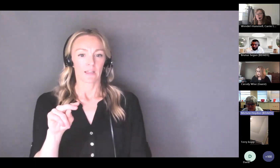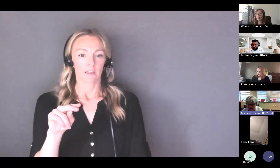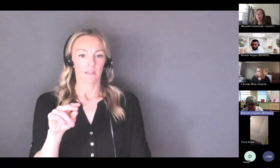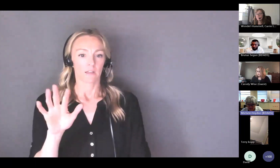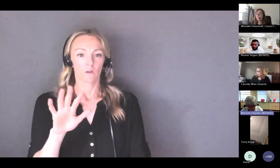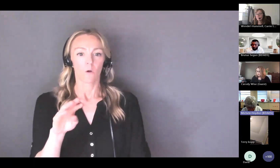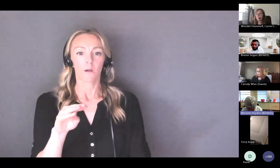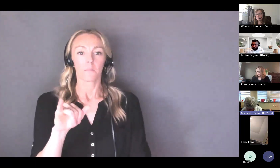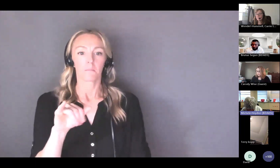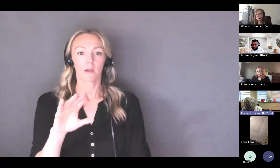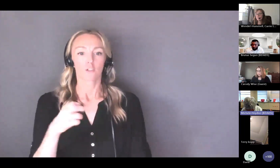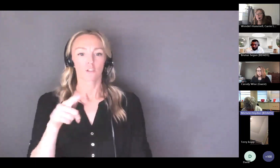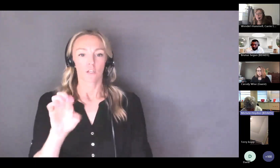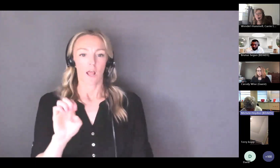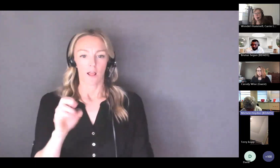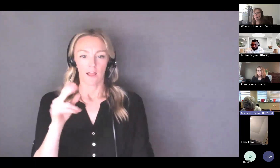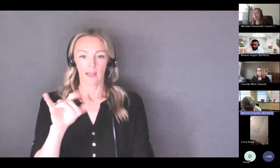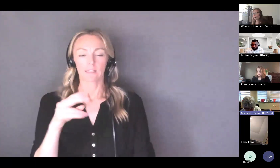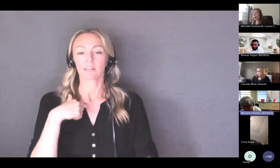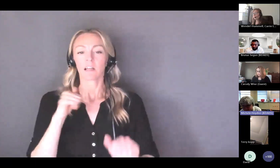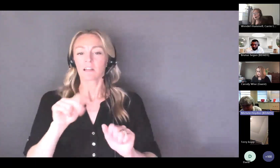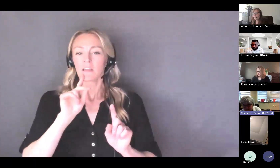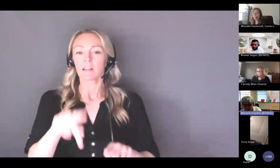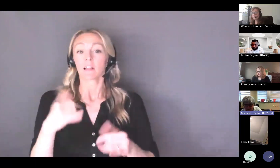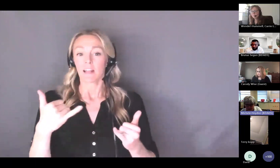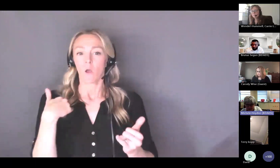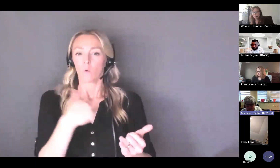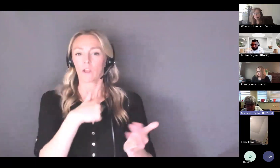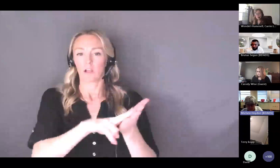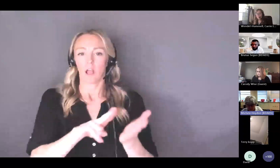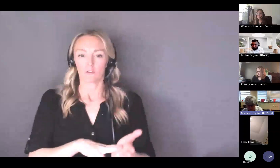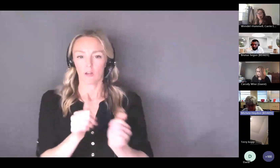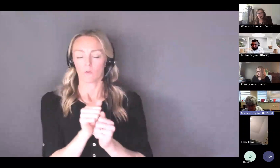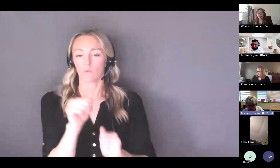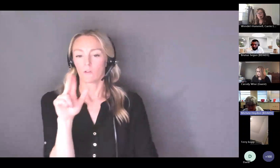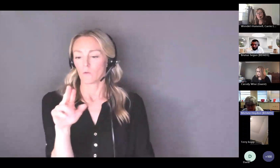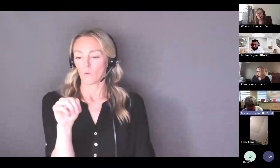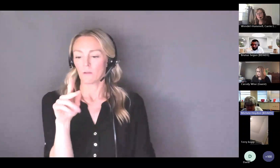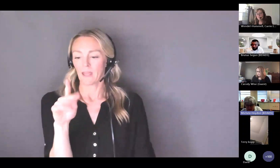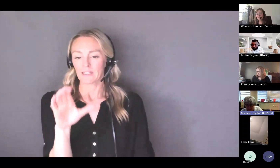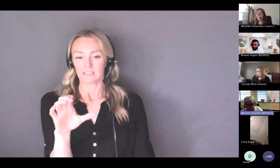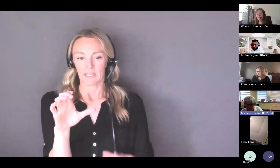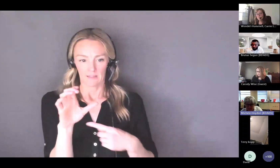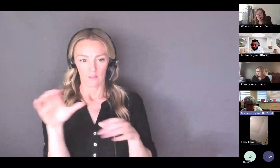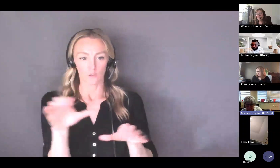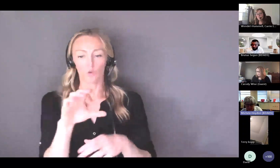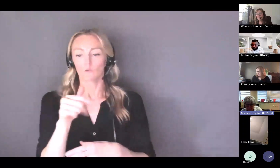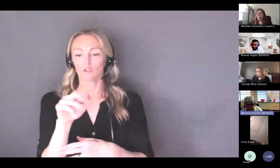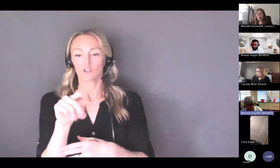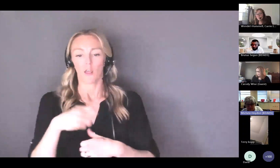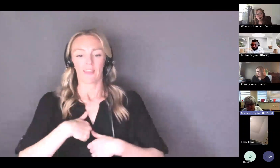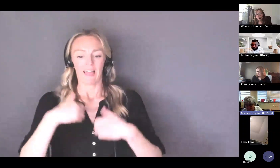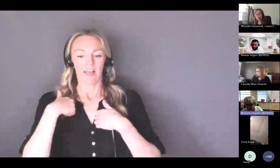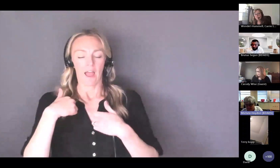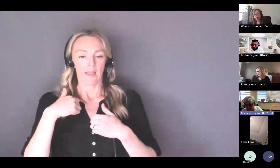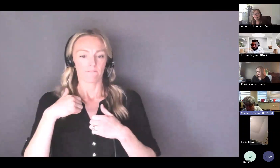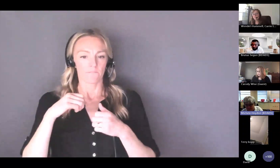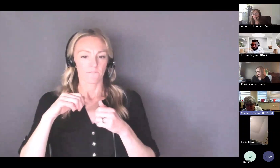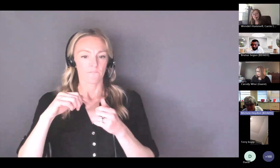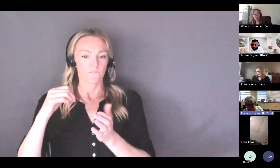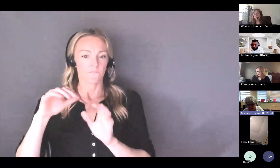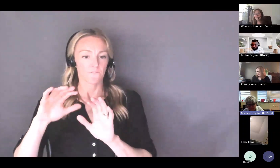Right now, we're contracting with UMKC, who does charting the life course, and they have been doing regional